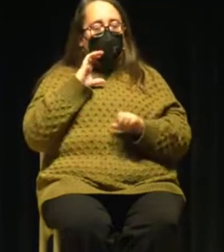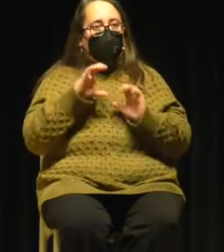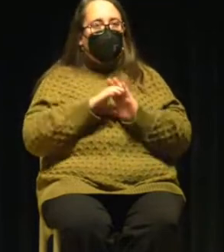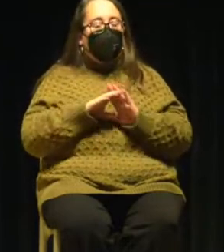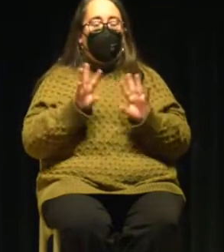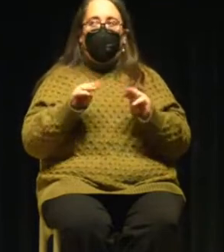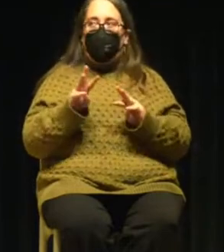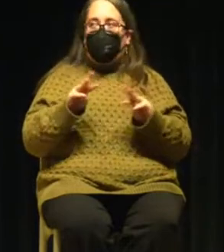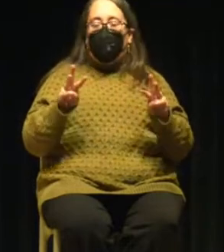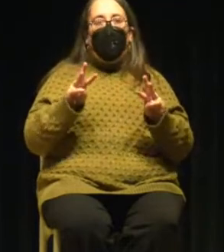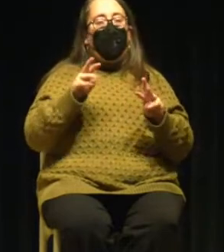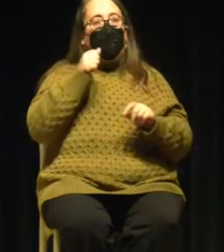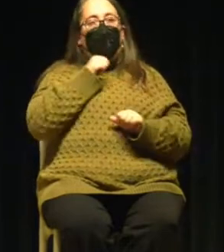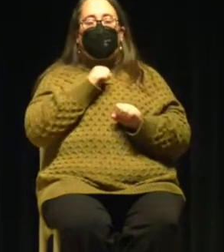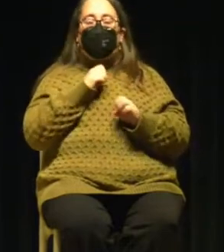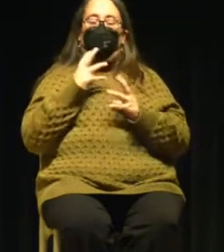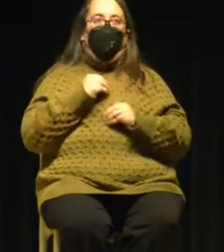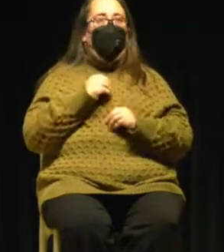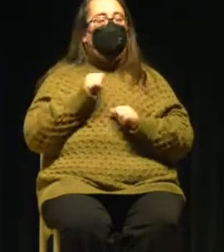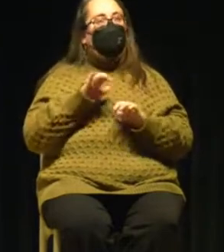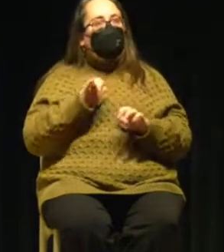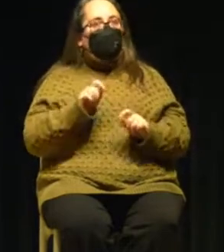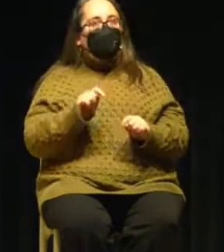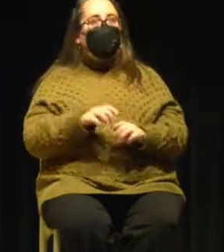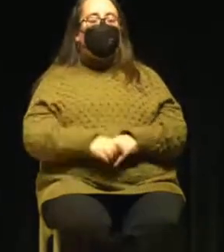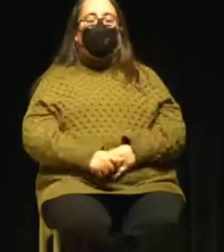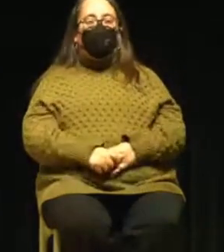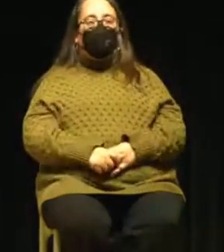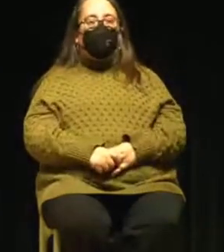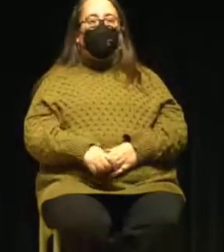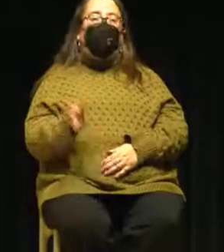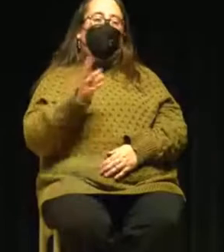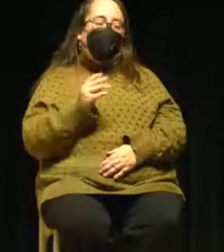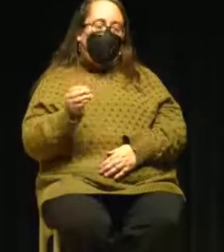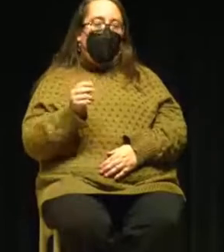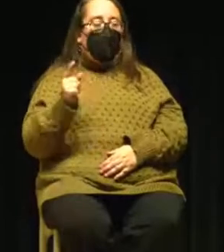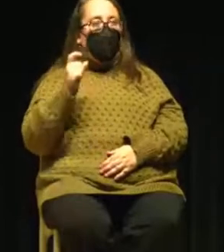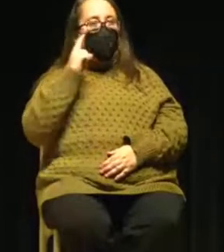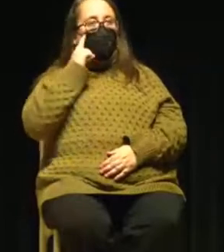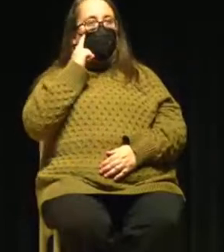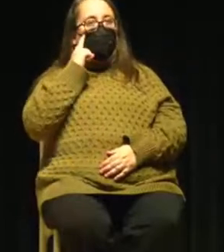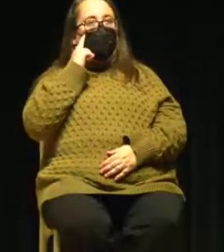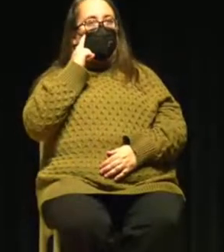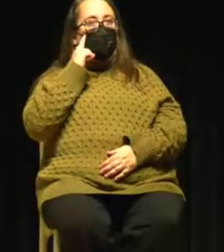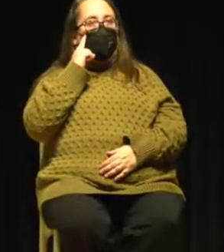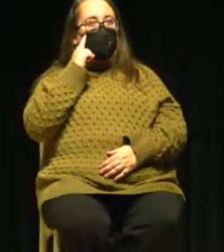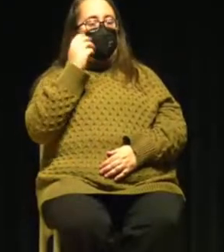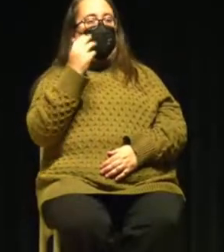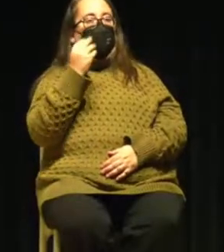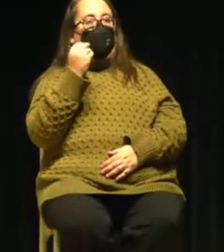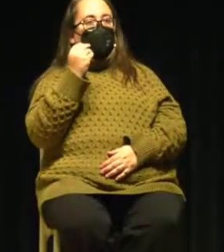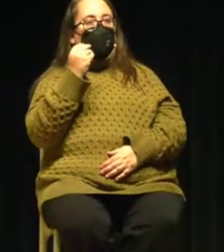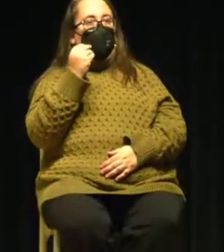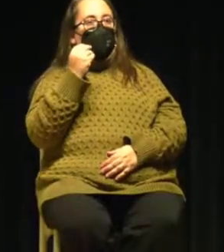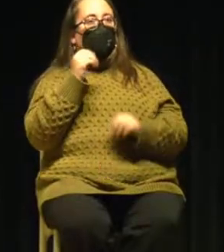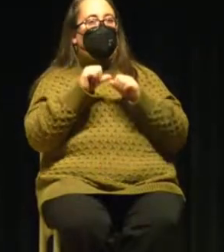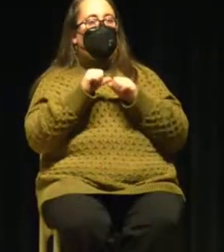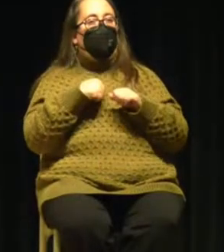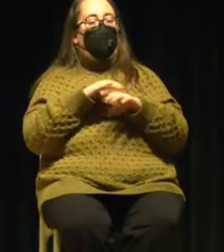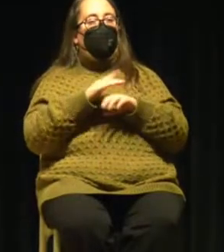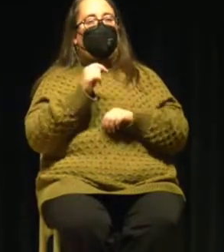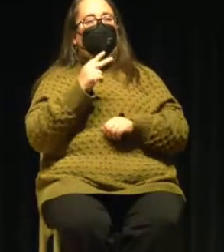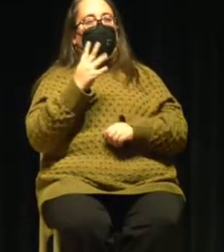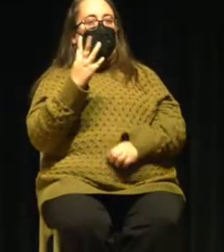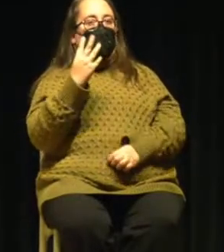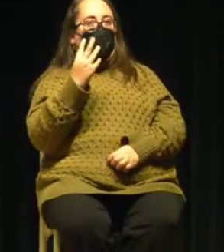God, this woman's so gorgeous and she's doing this. And meanwhile, you're thinking, I'm getting my picture taken constantly. I'm on TV.